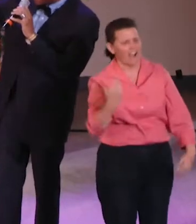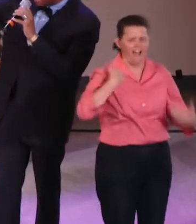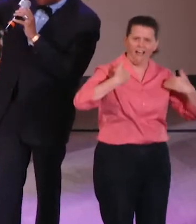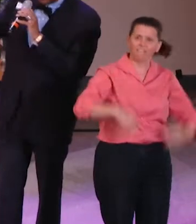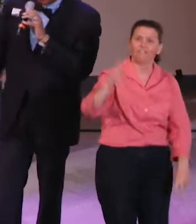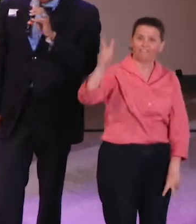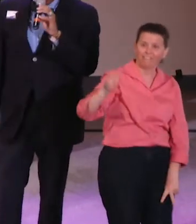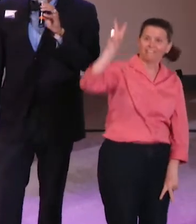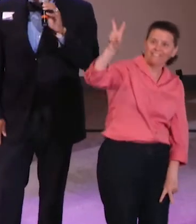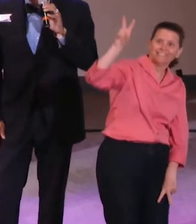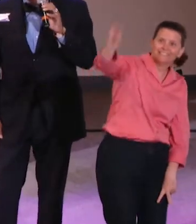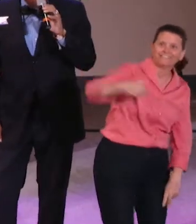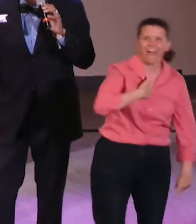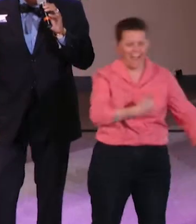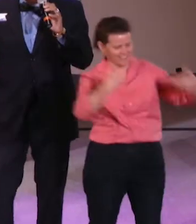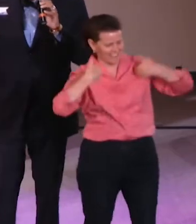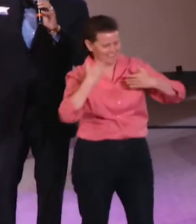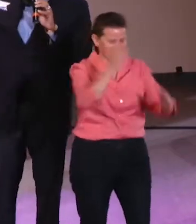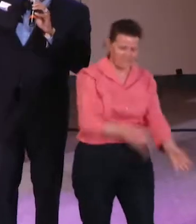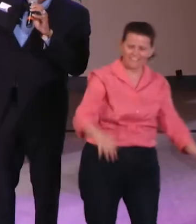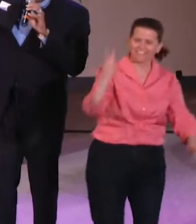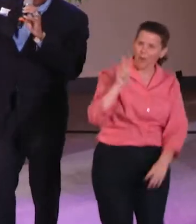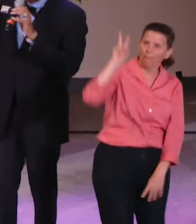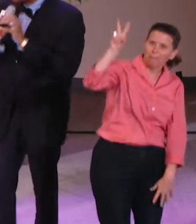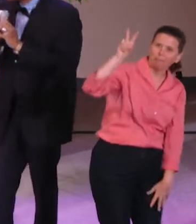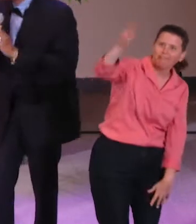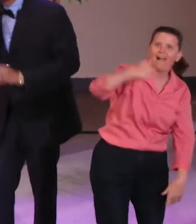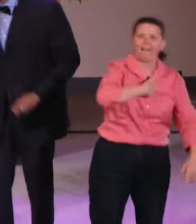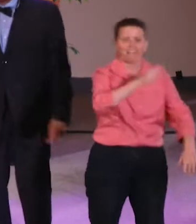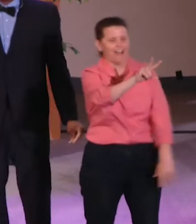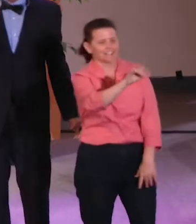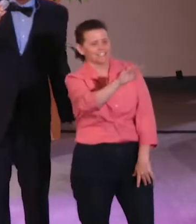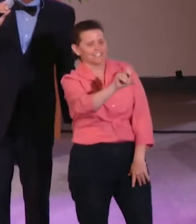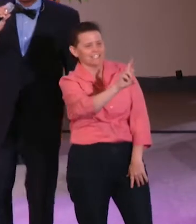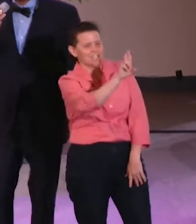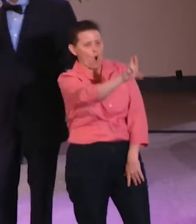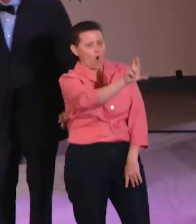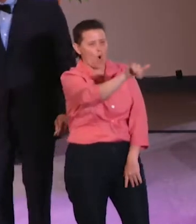oh, I got that. I got that. Oh, hey. I got that. I got that. Oh, oh, I got that. I got that.